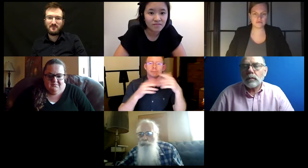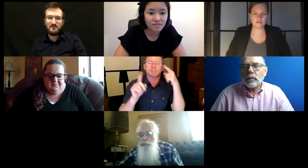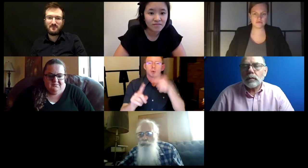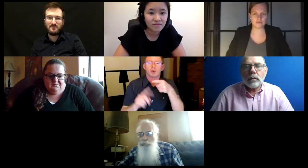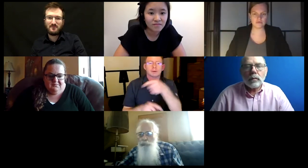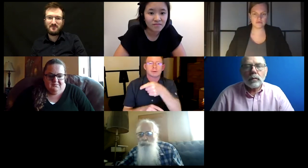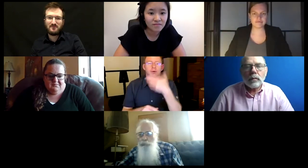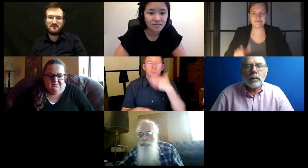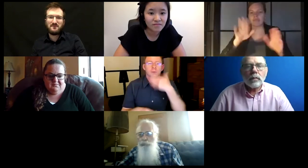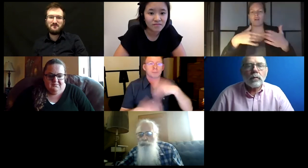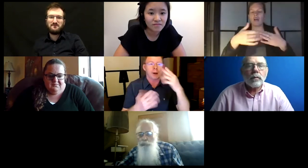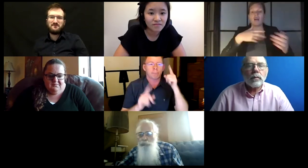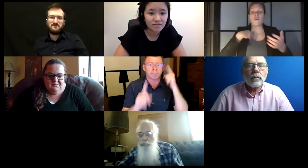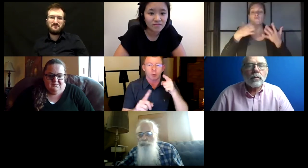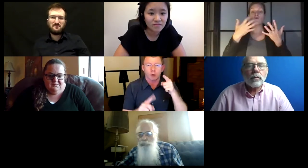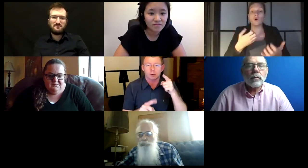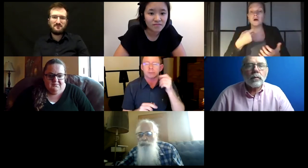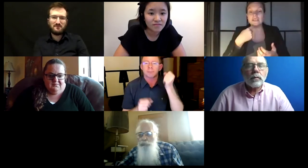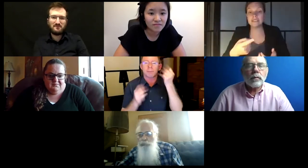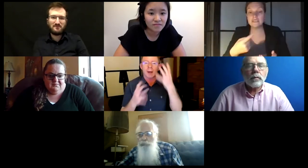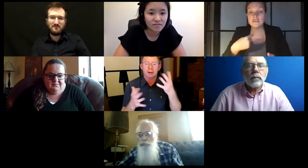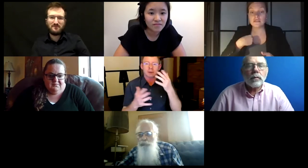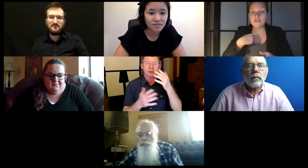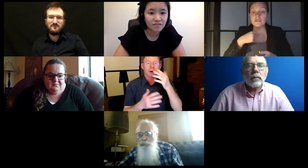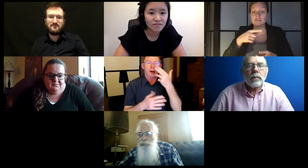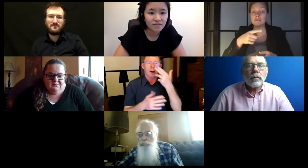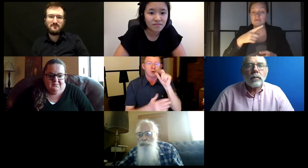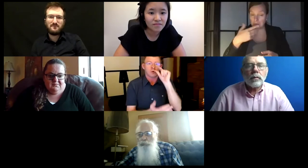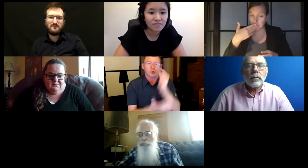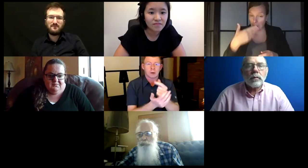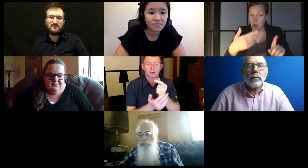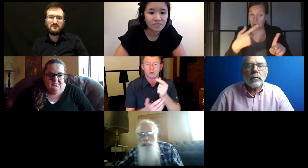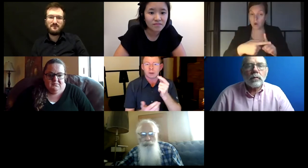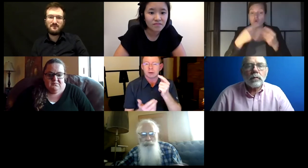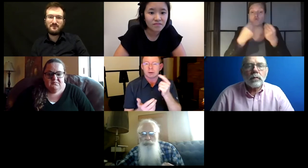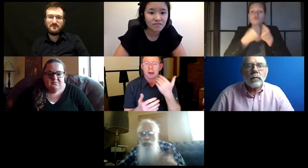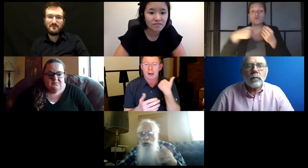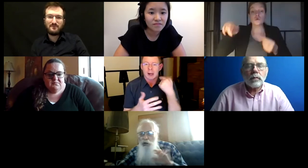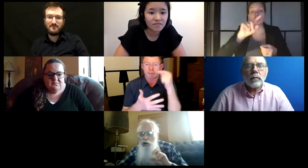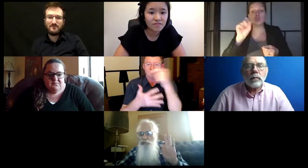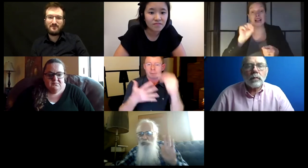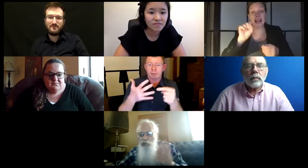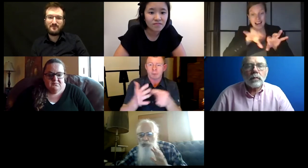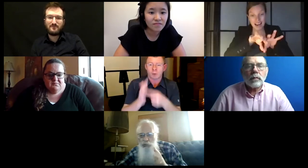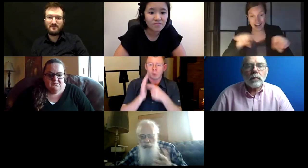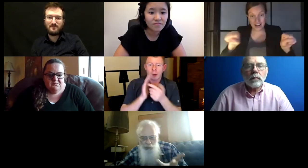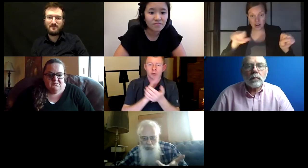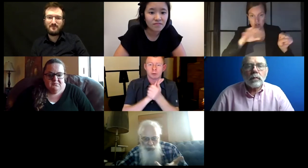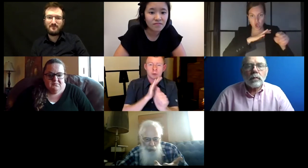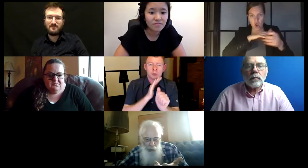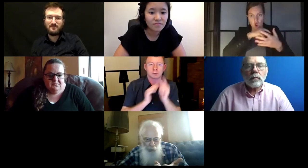Oh, it doesn't matter. It's okay. But he brought up an important point. A lot of graduates from high school